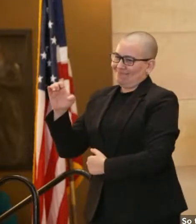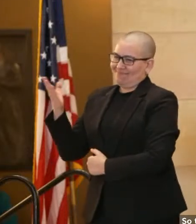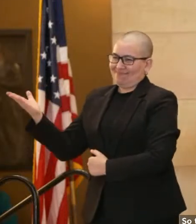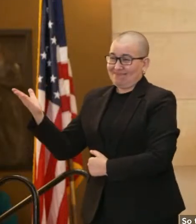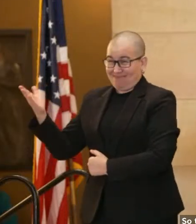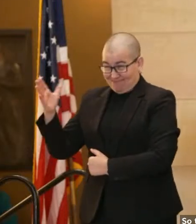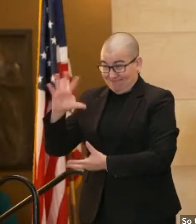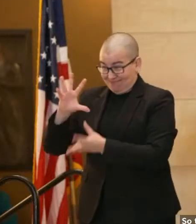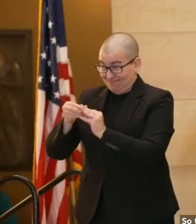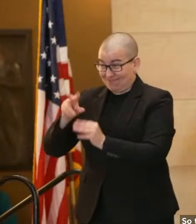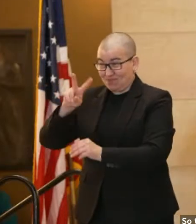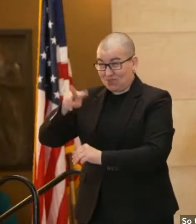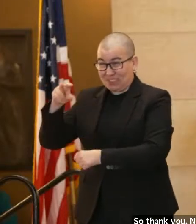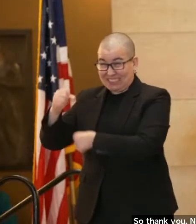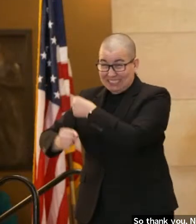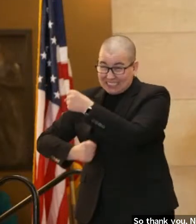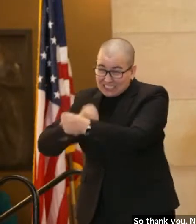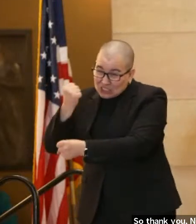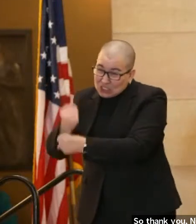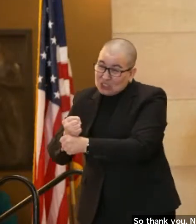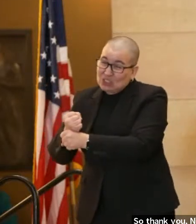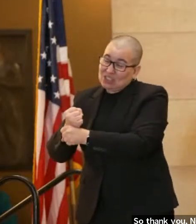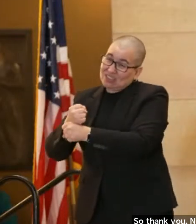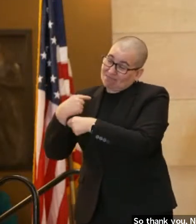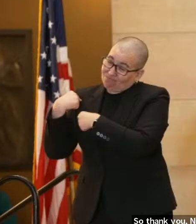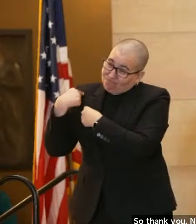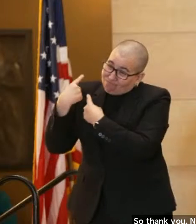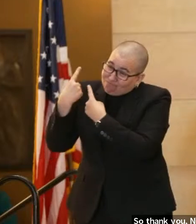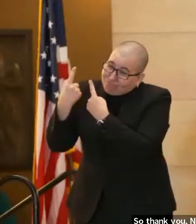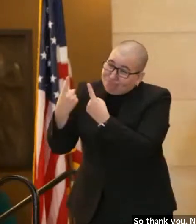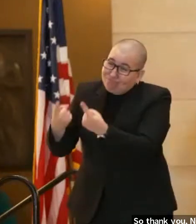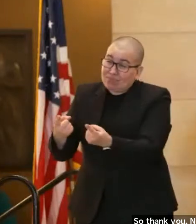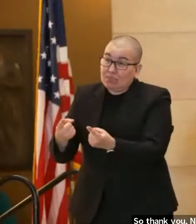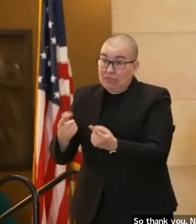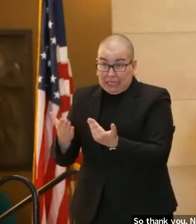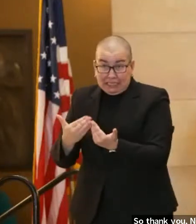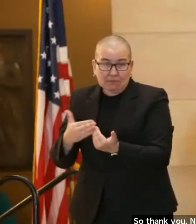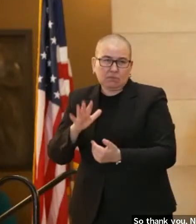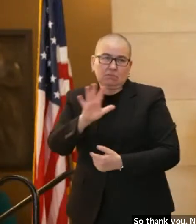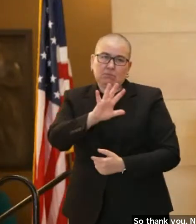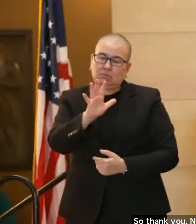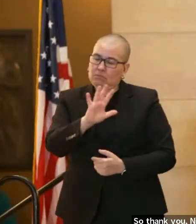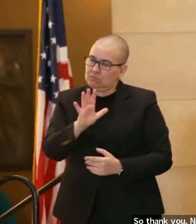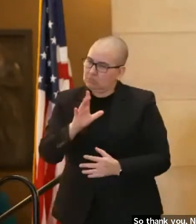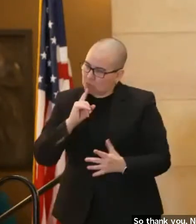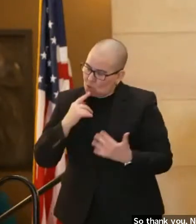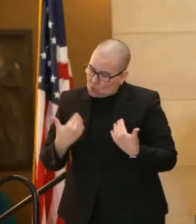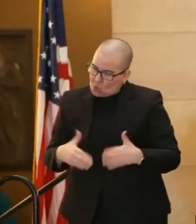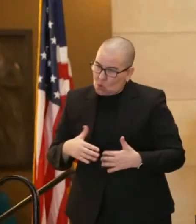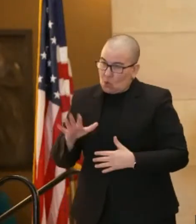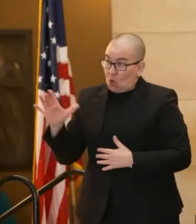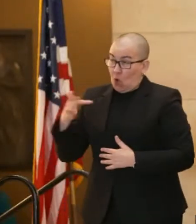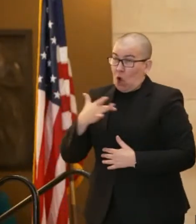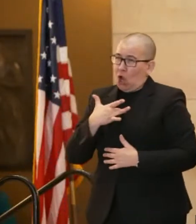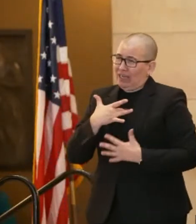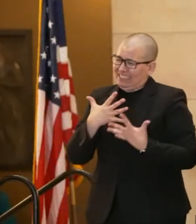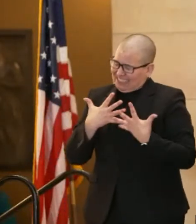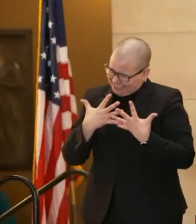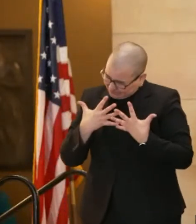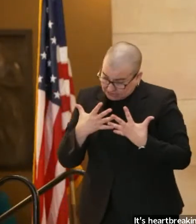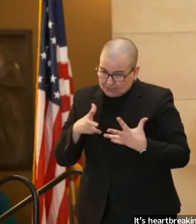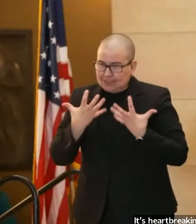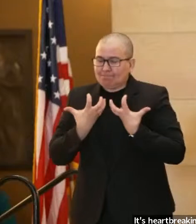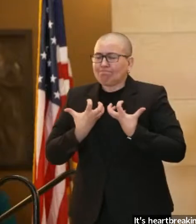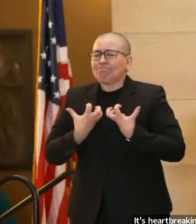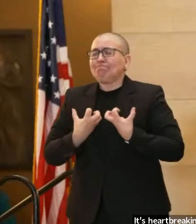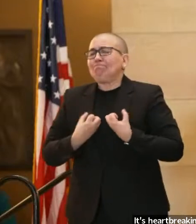years of work in this area. It's not easy. It's heartbreaking. There are times when you just have to go home and crawl